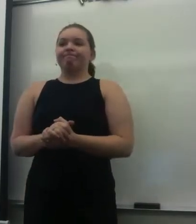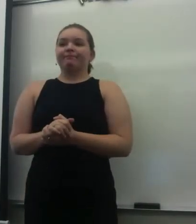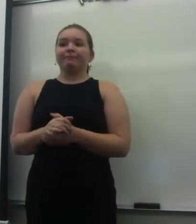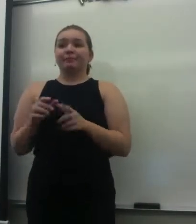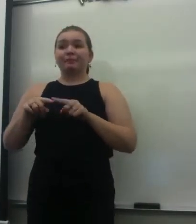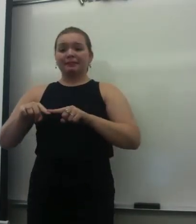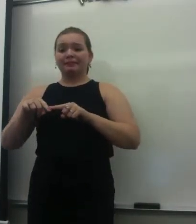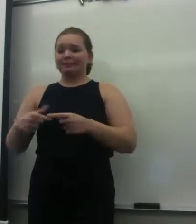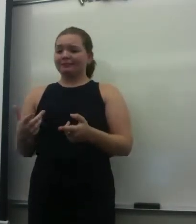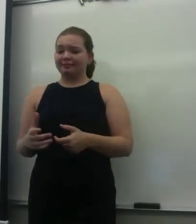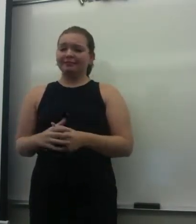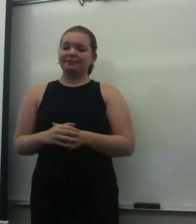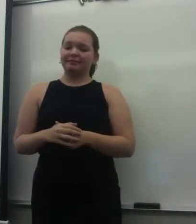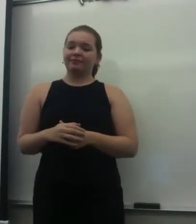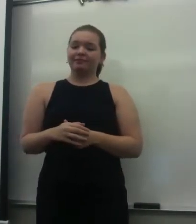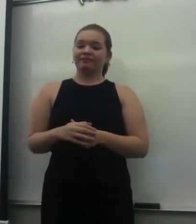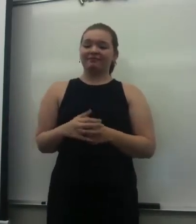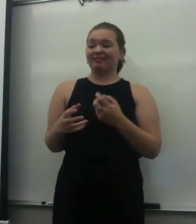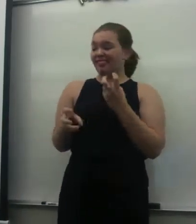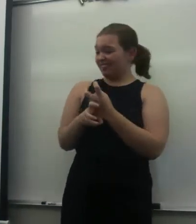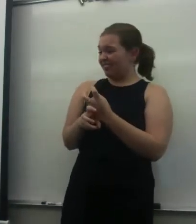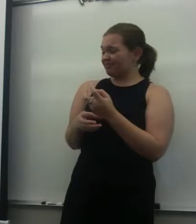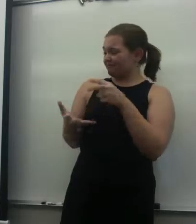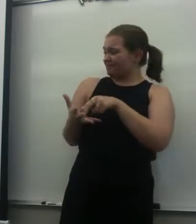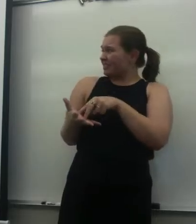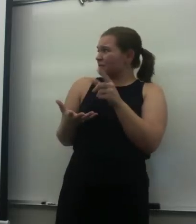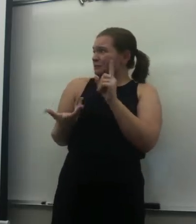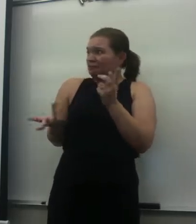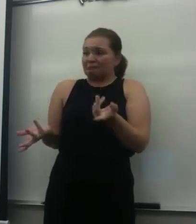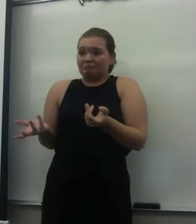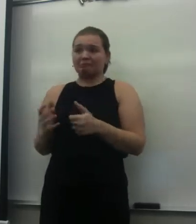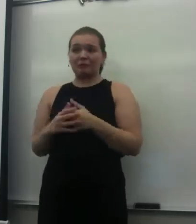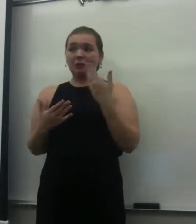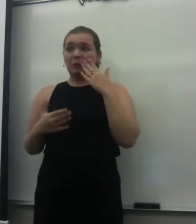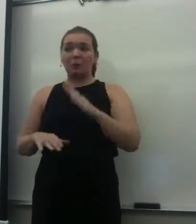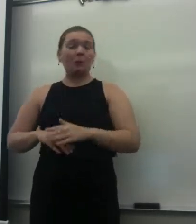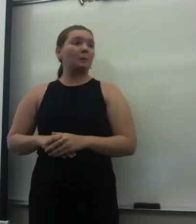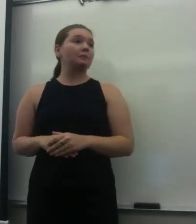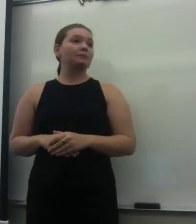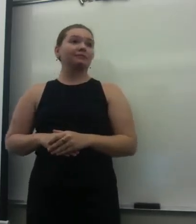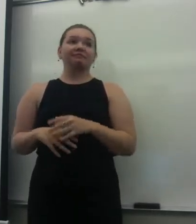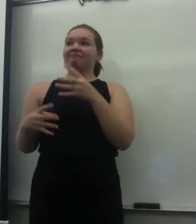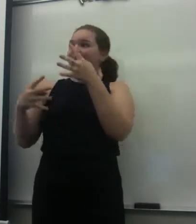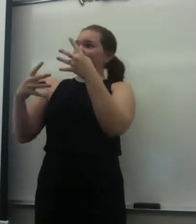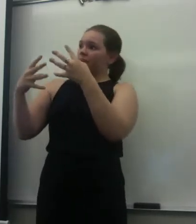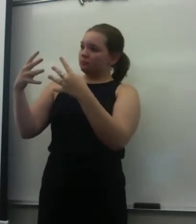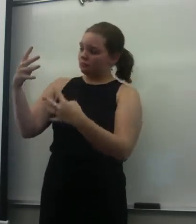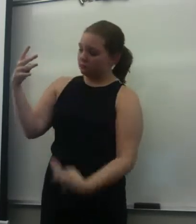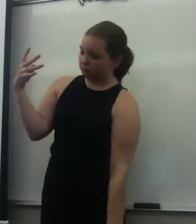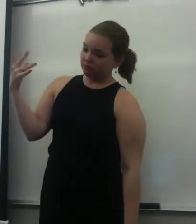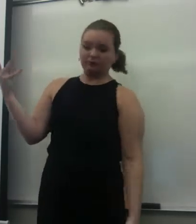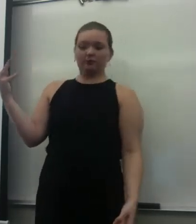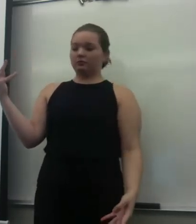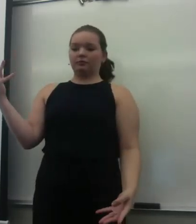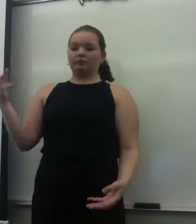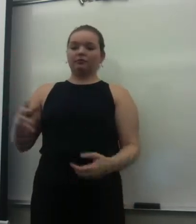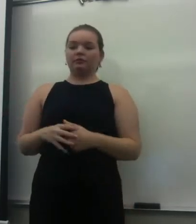it can also be very tricky. And instead of listing all the different placements, because it really just